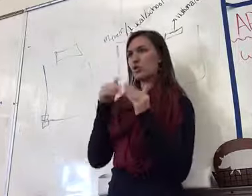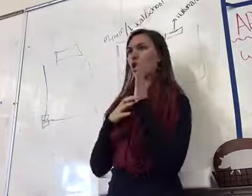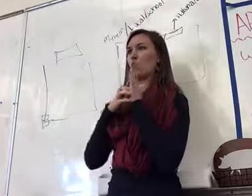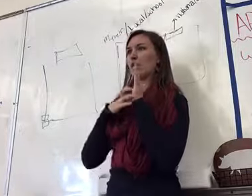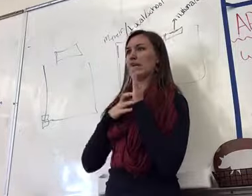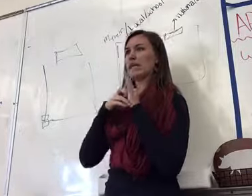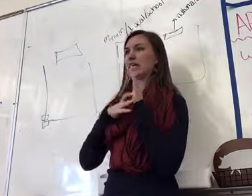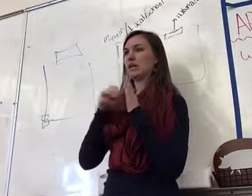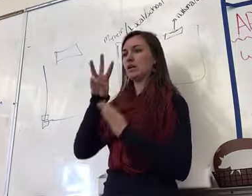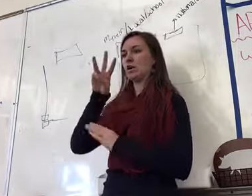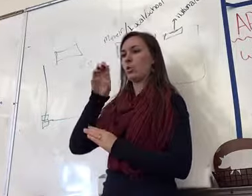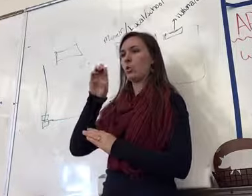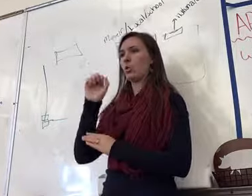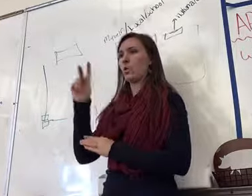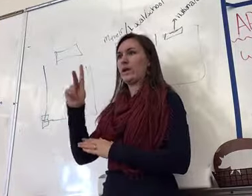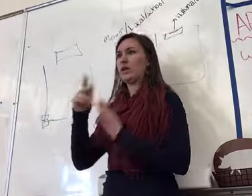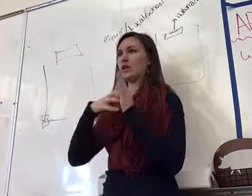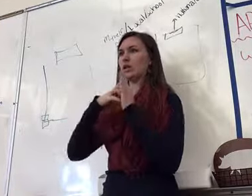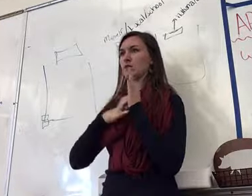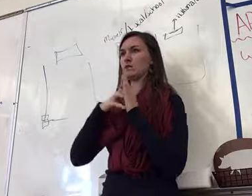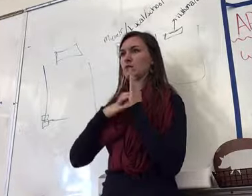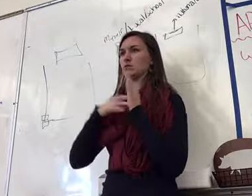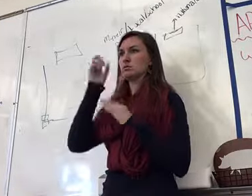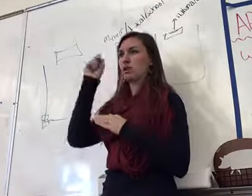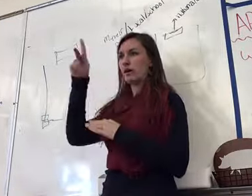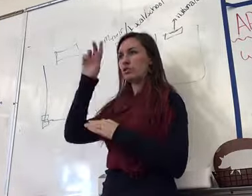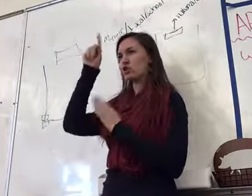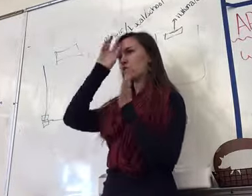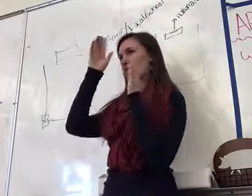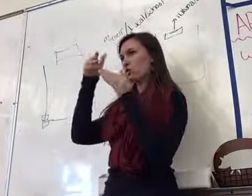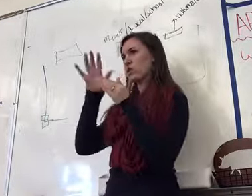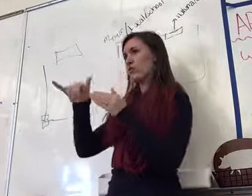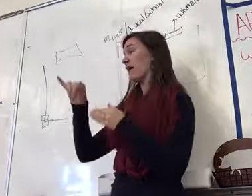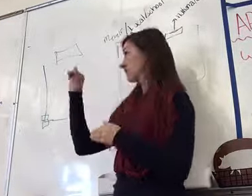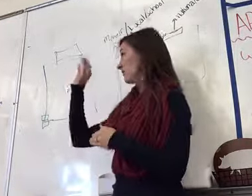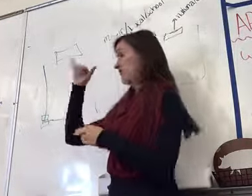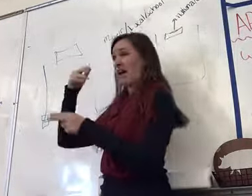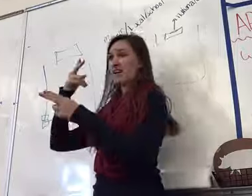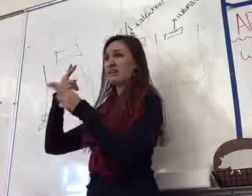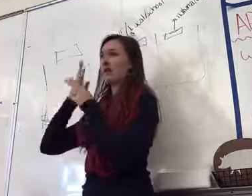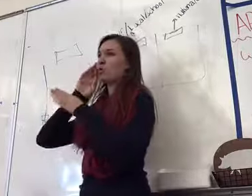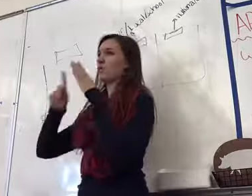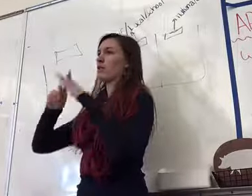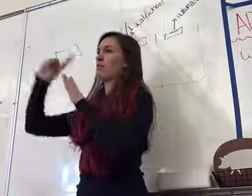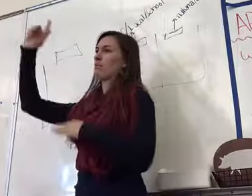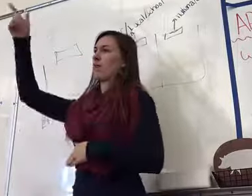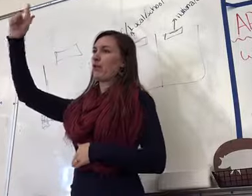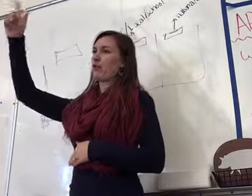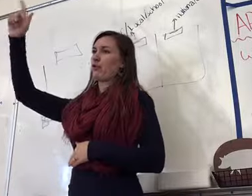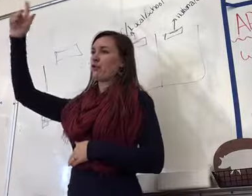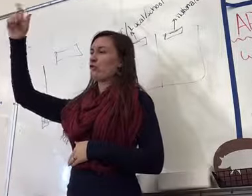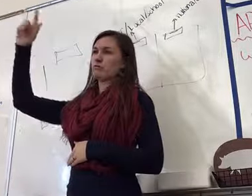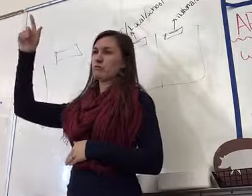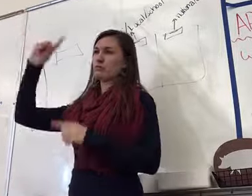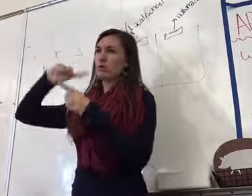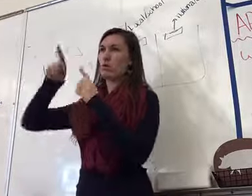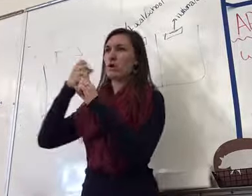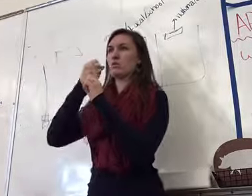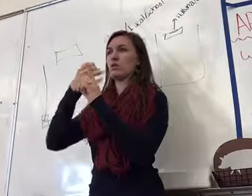with a really famous court case called Marbury v. Madison. That confirms the power of the U.S. Supreme Court. So all you have to know before